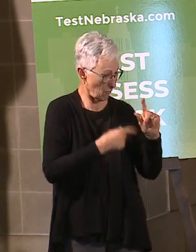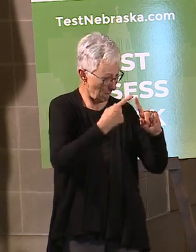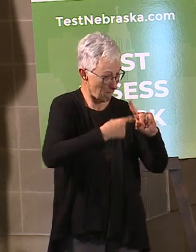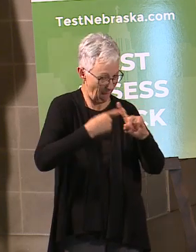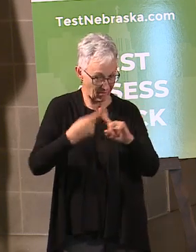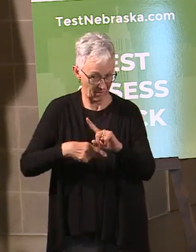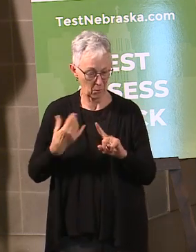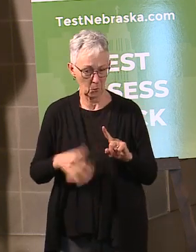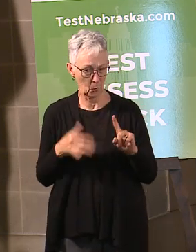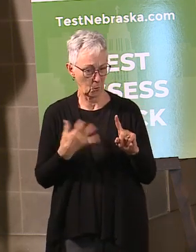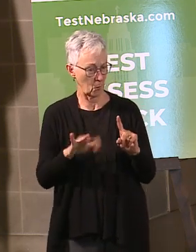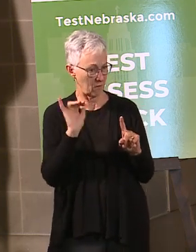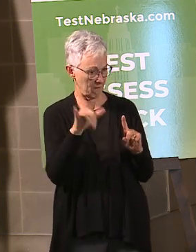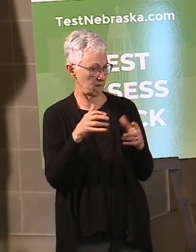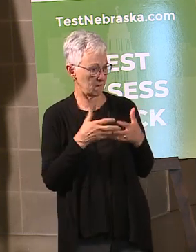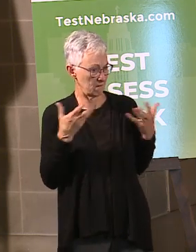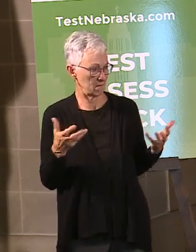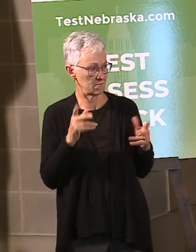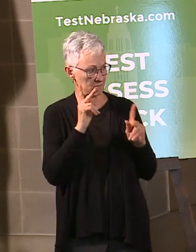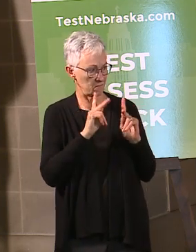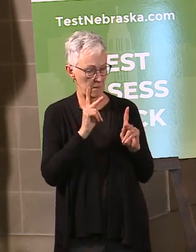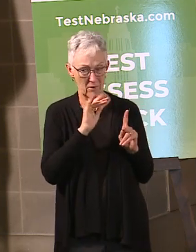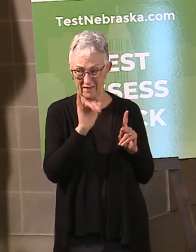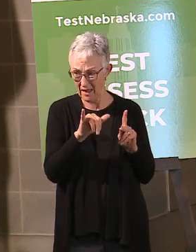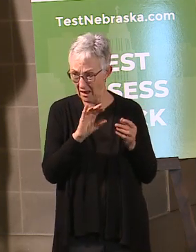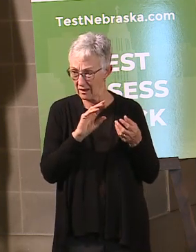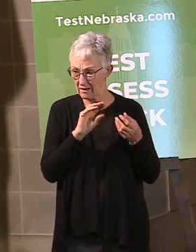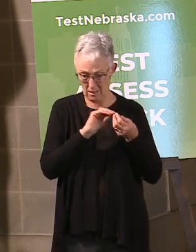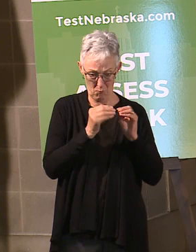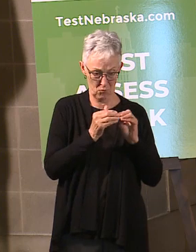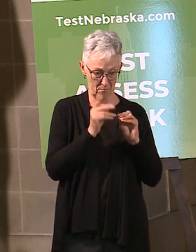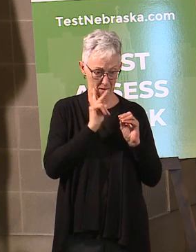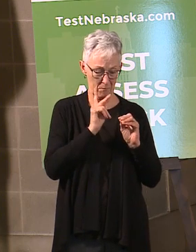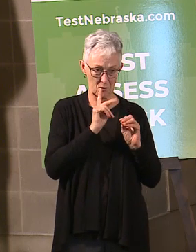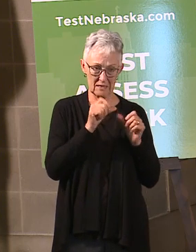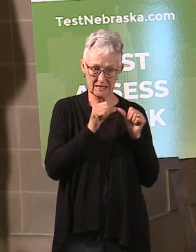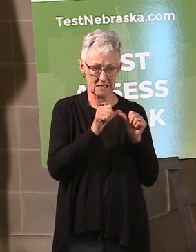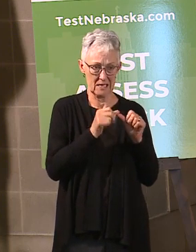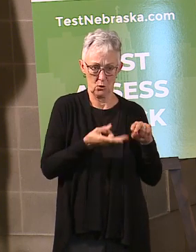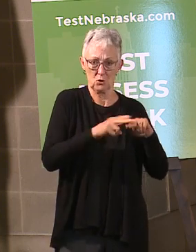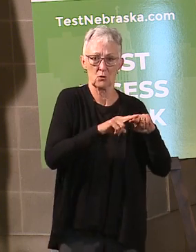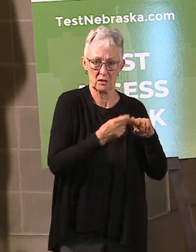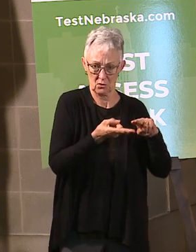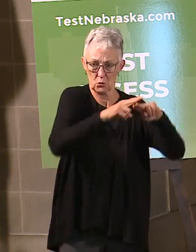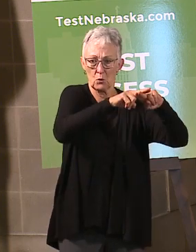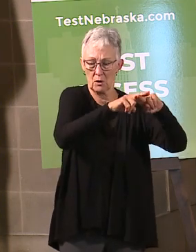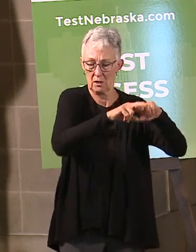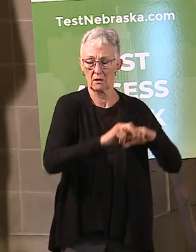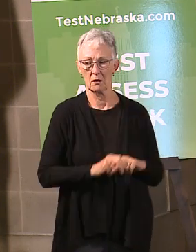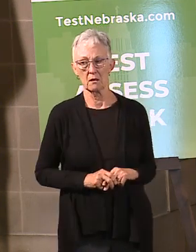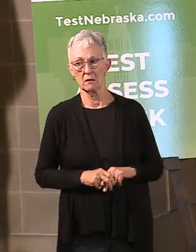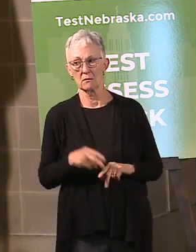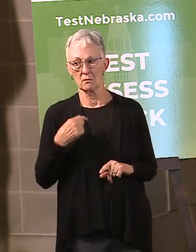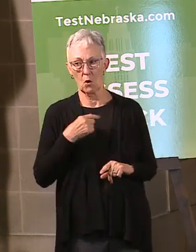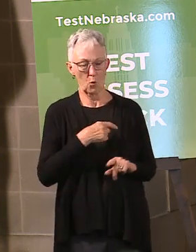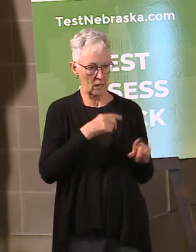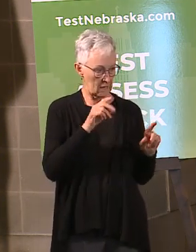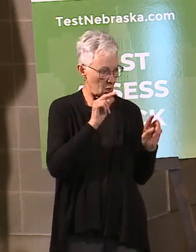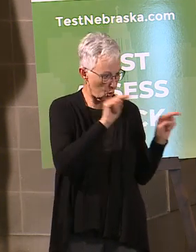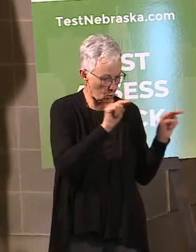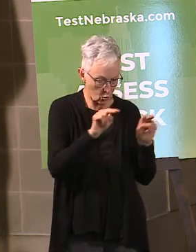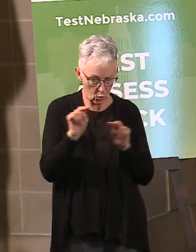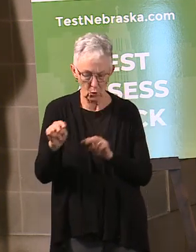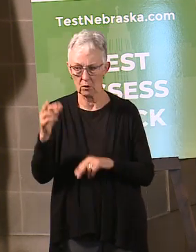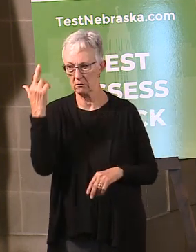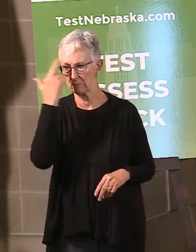And that number is growing. So that is sort of what we've started with. As we've looked at it, we realize that there's other food pantries